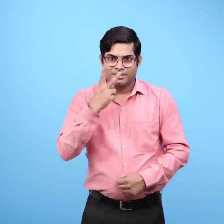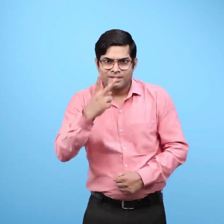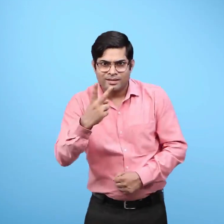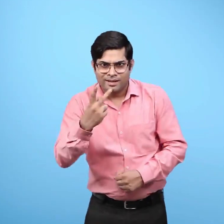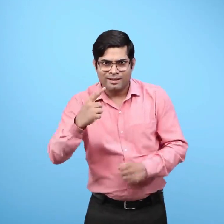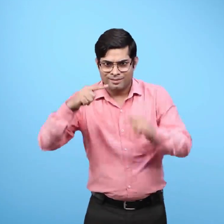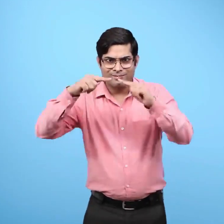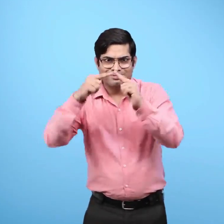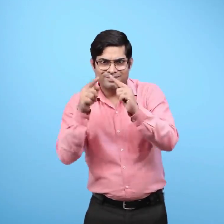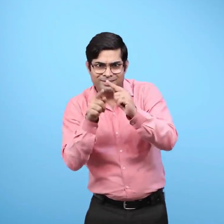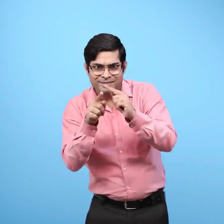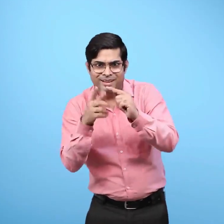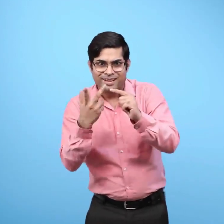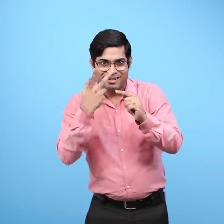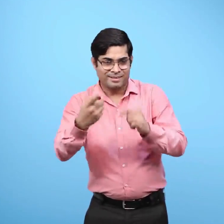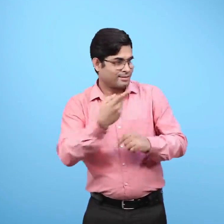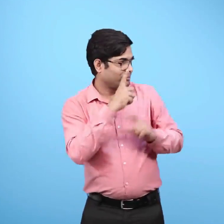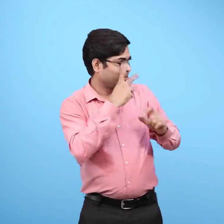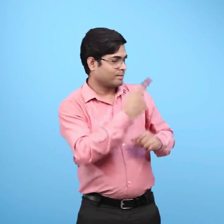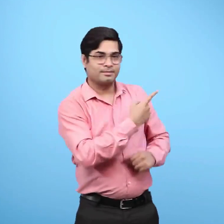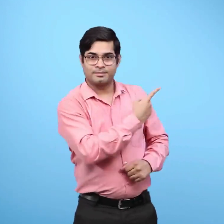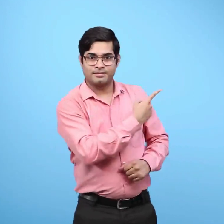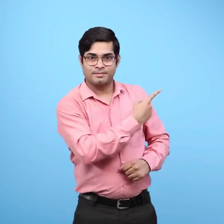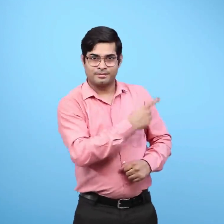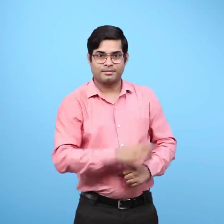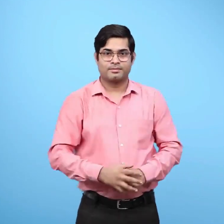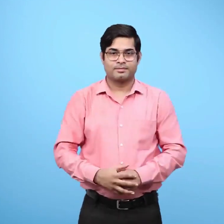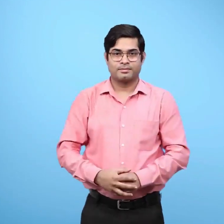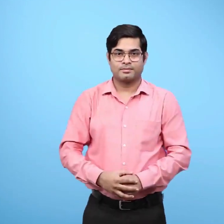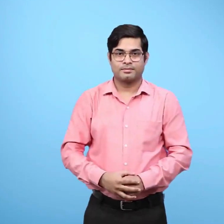With the help of some pictures, we see the same happening here.